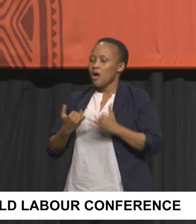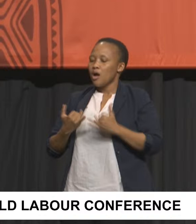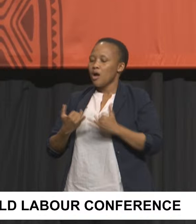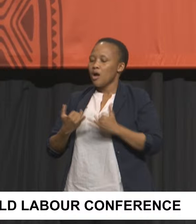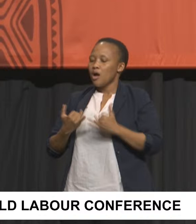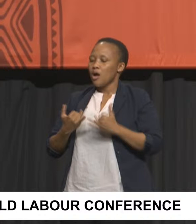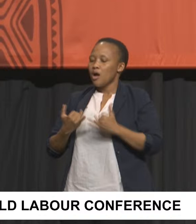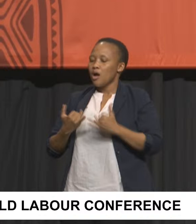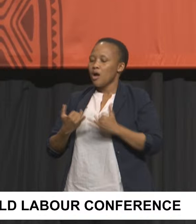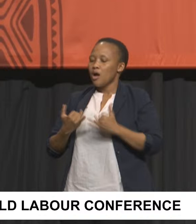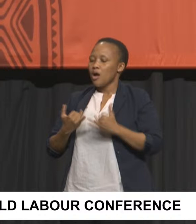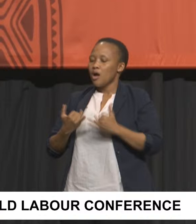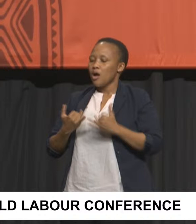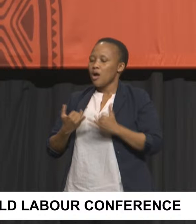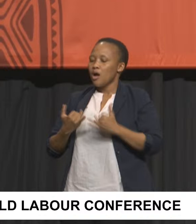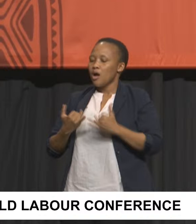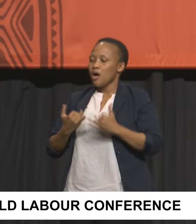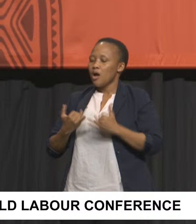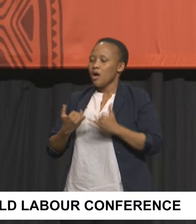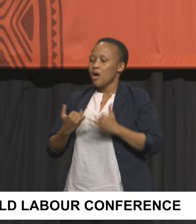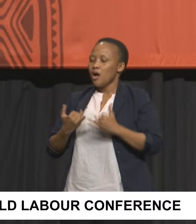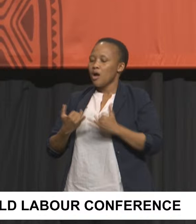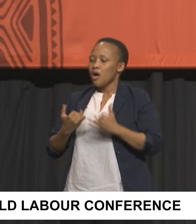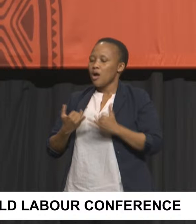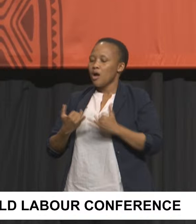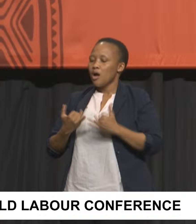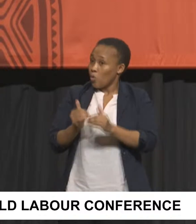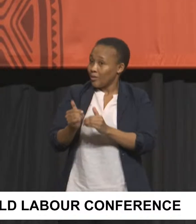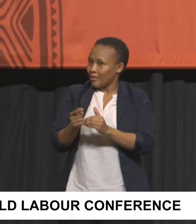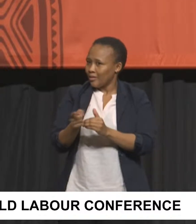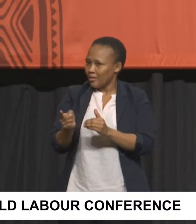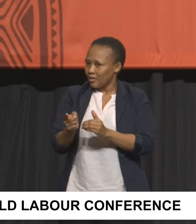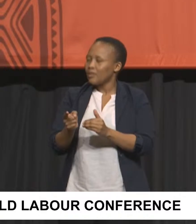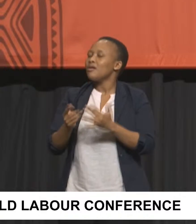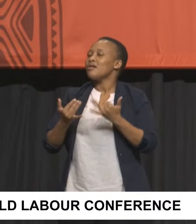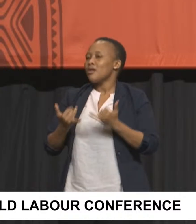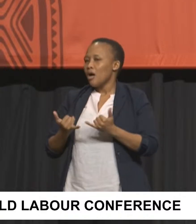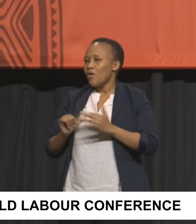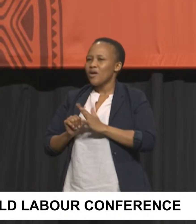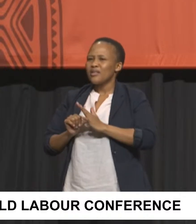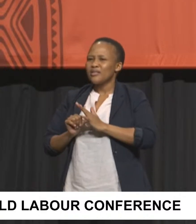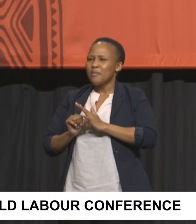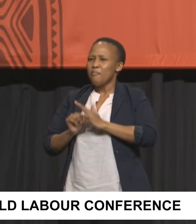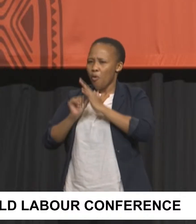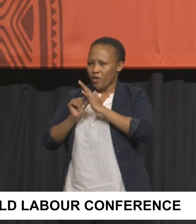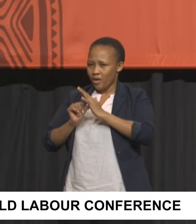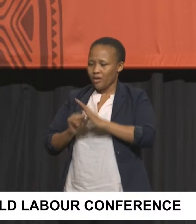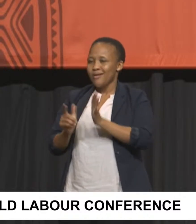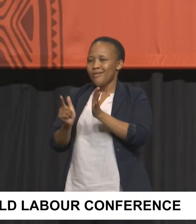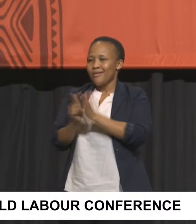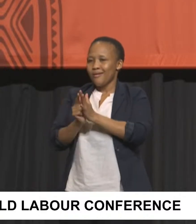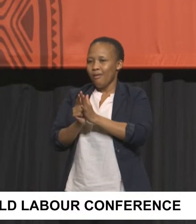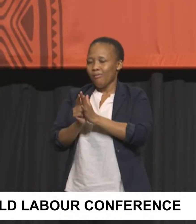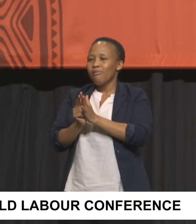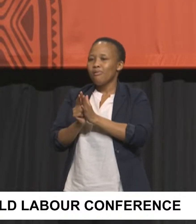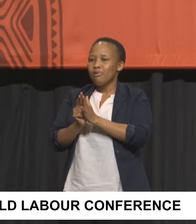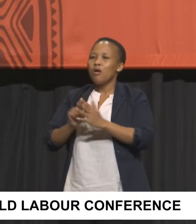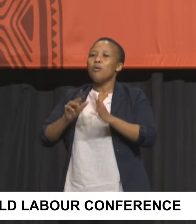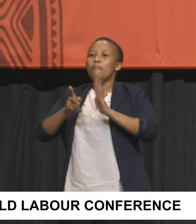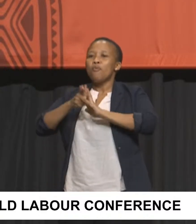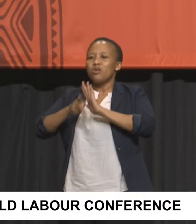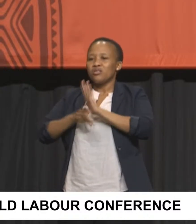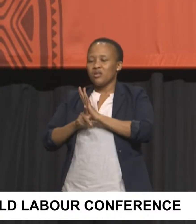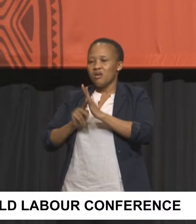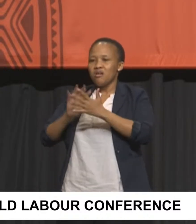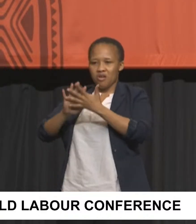and monitoring processes are well enshrined in most countries, their legal and policy frameworks. These